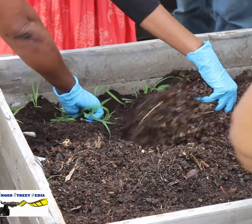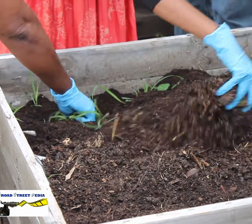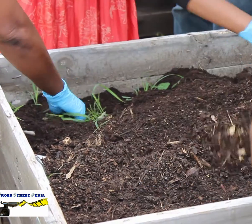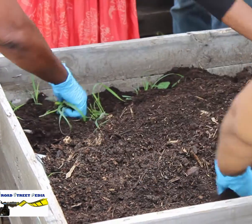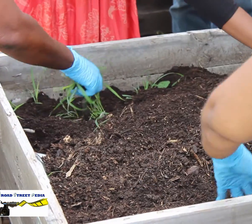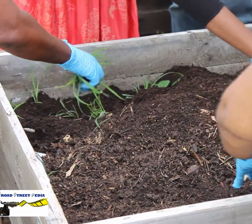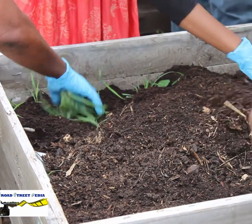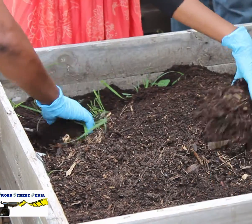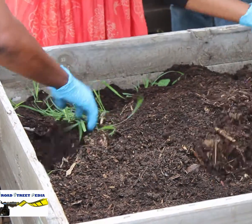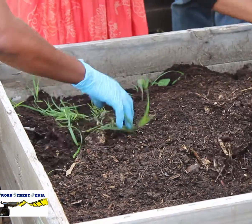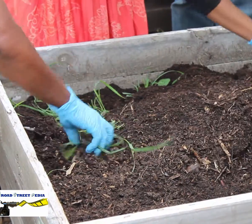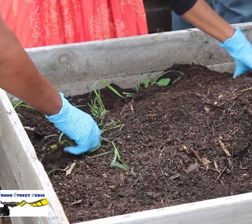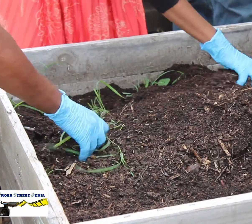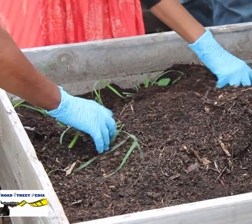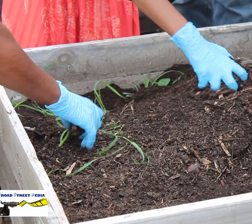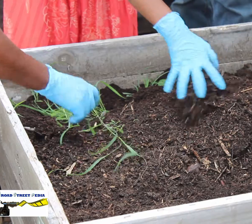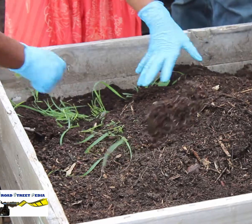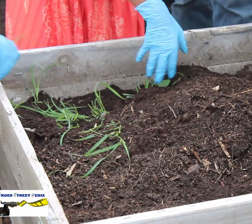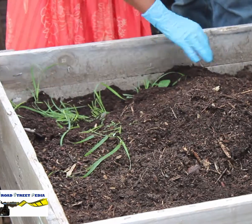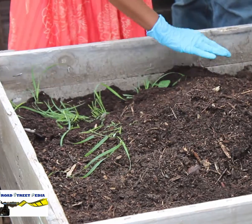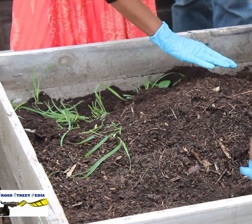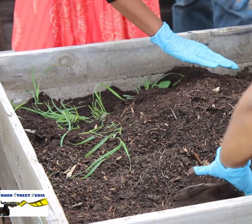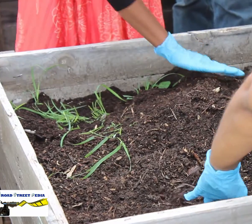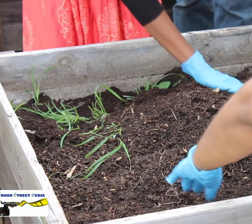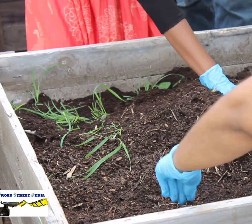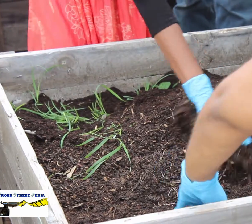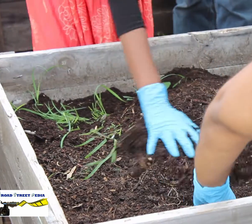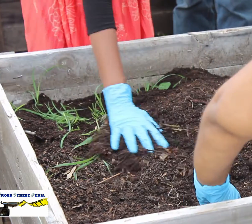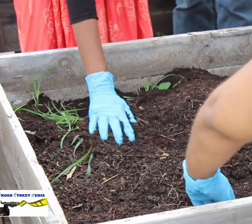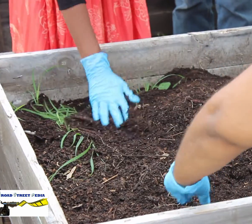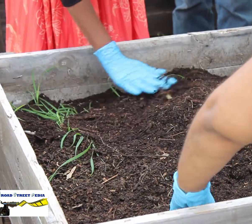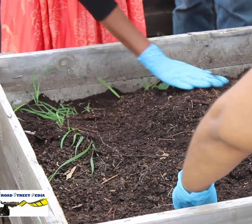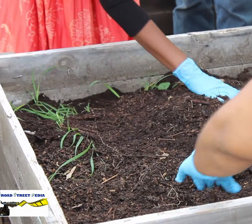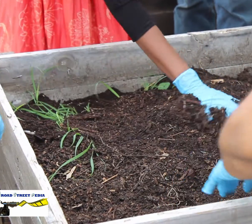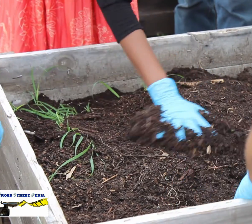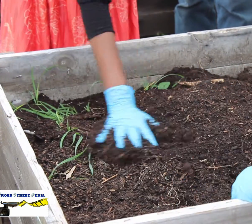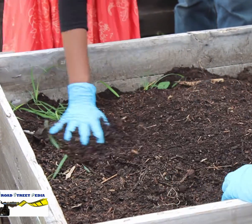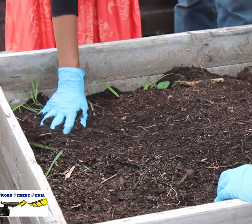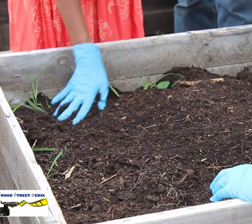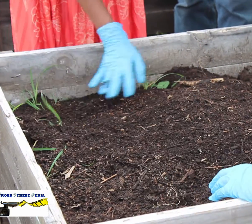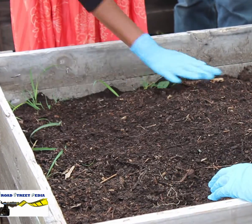have to cover this completely. So that's already.